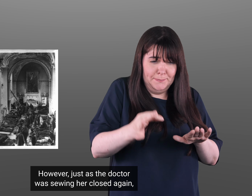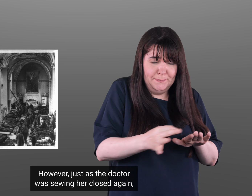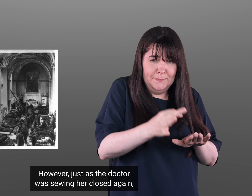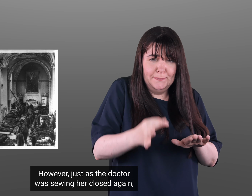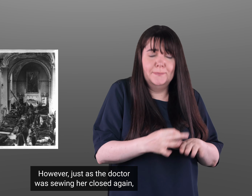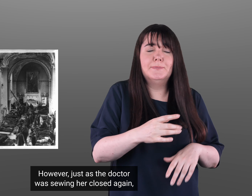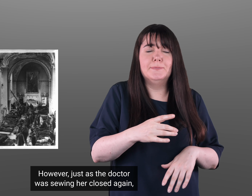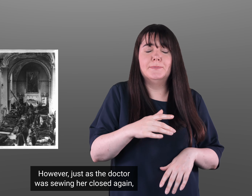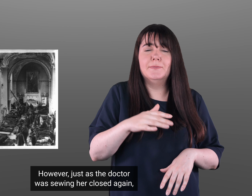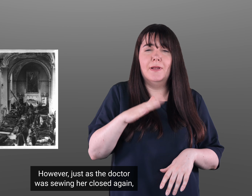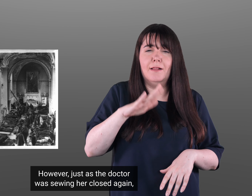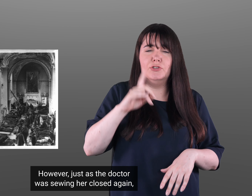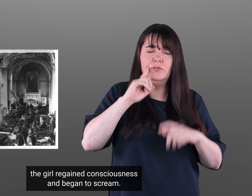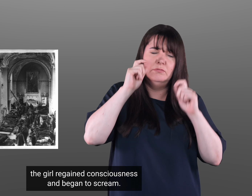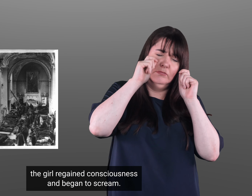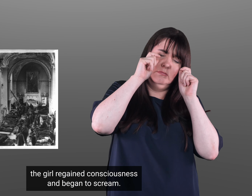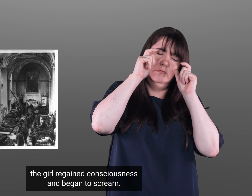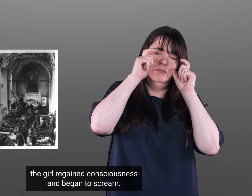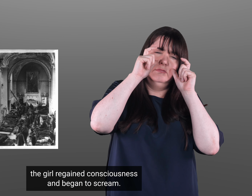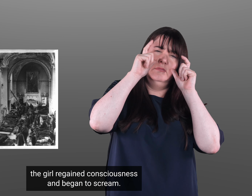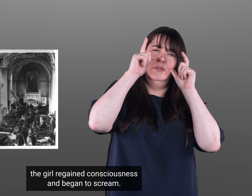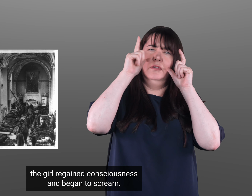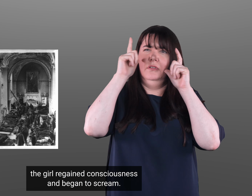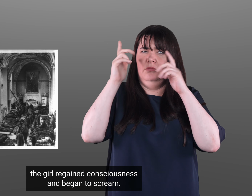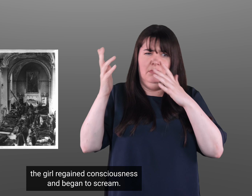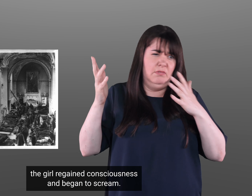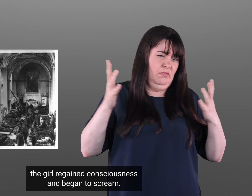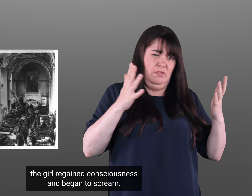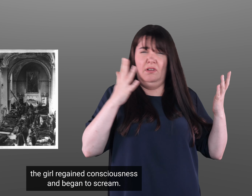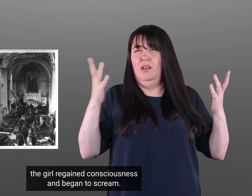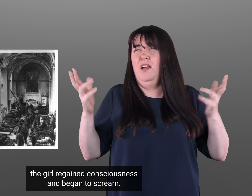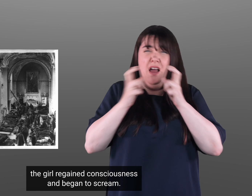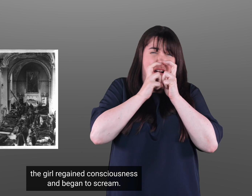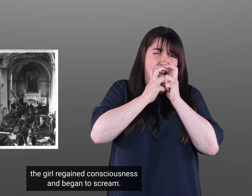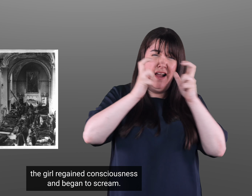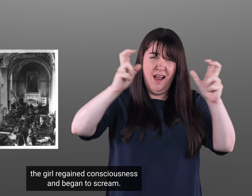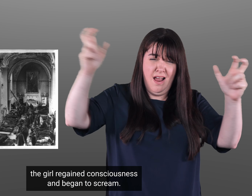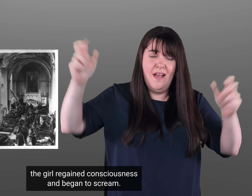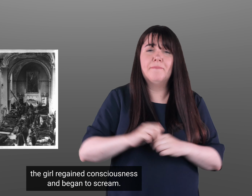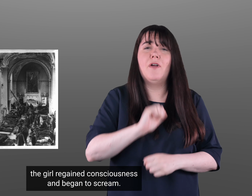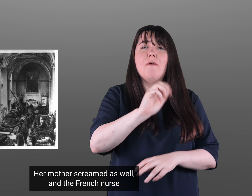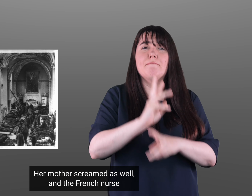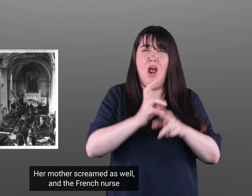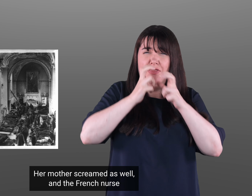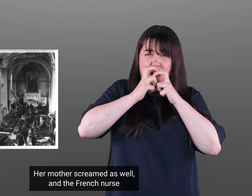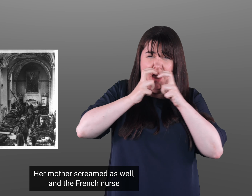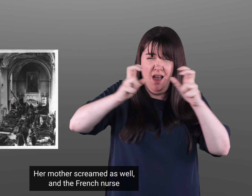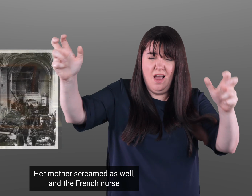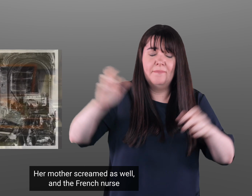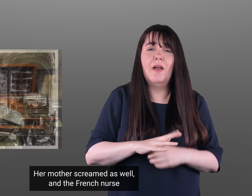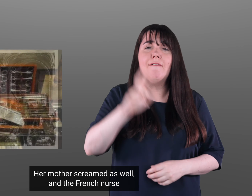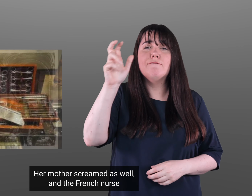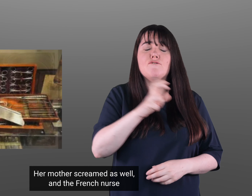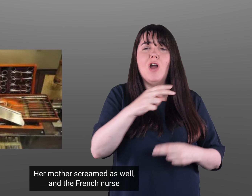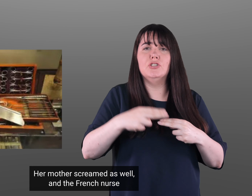as the doctor was sewing her closed again, the girl regained consciousness and began to scream. Her mother screamed as well, and the French